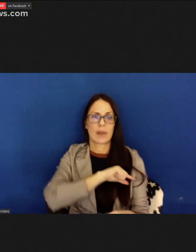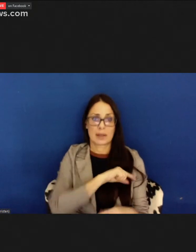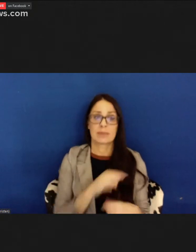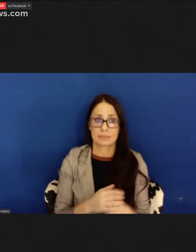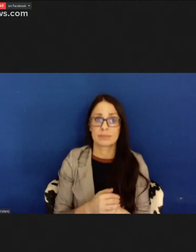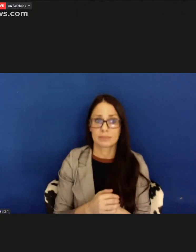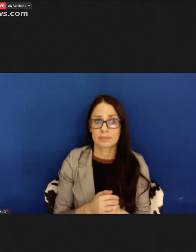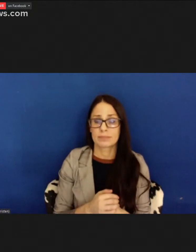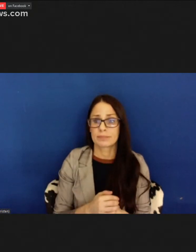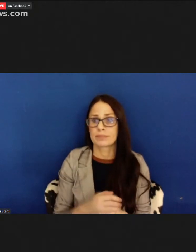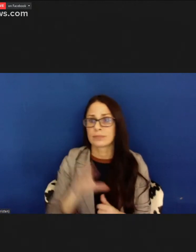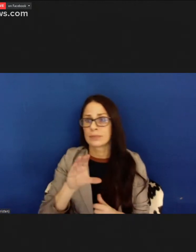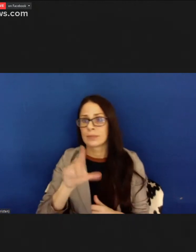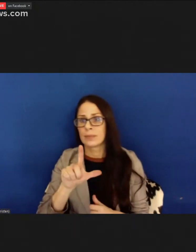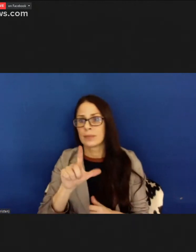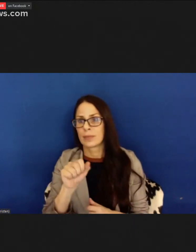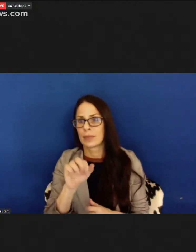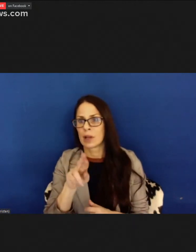Let's go to Claire Cleveland.